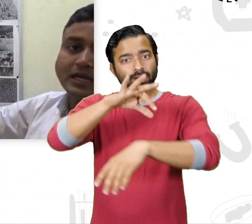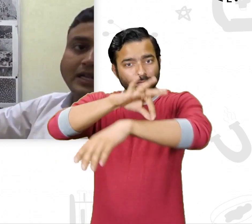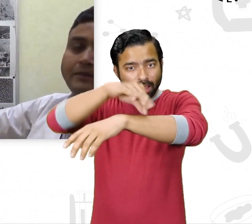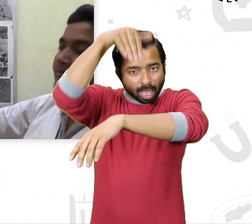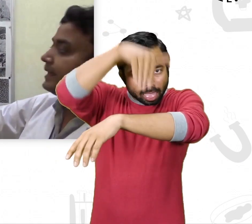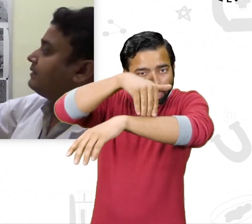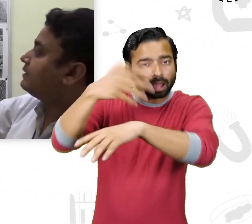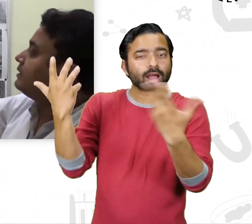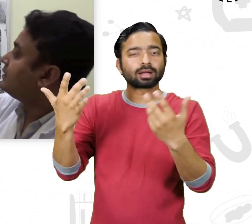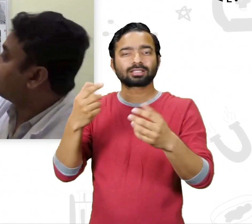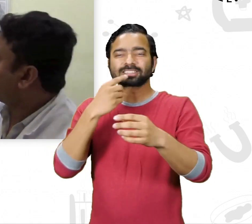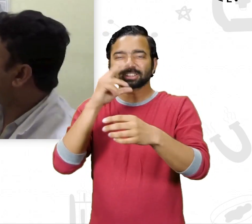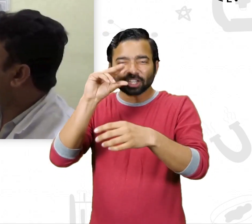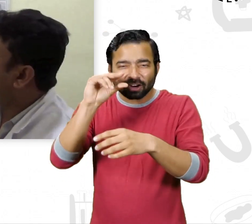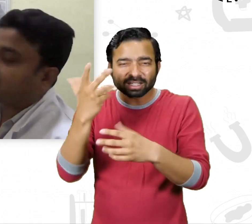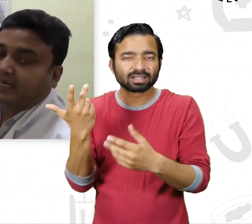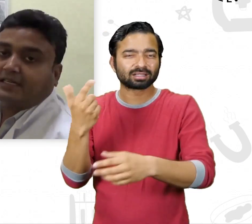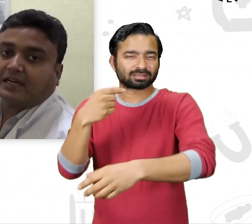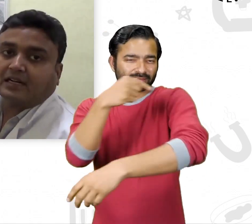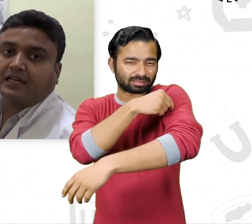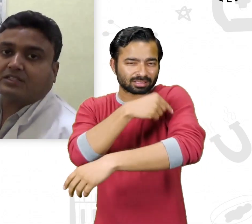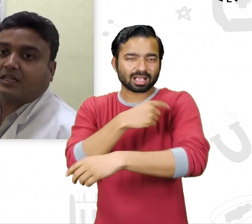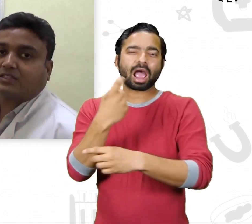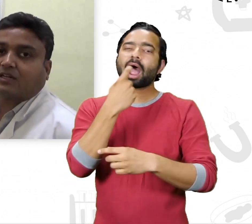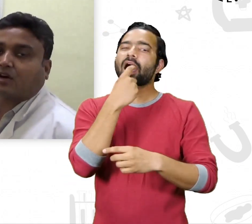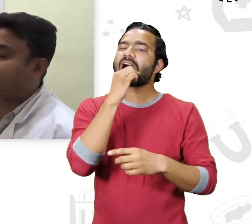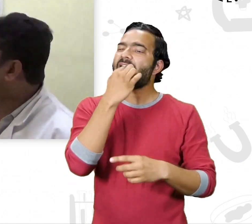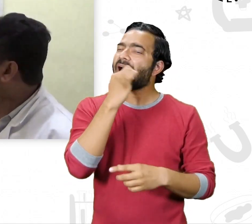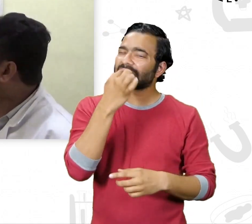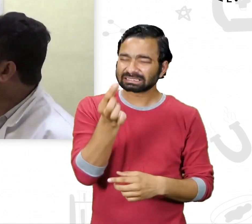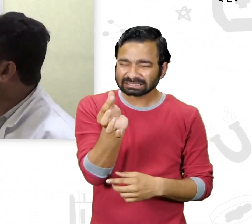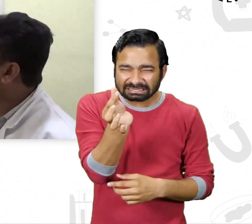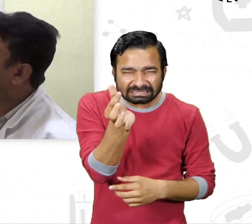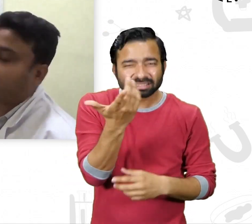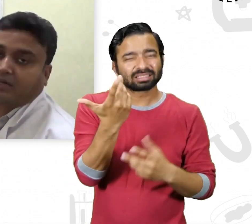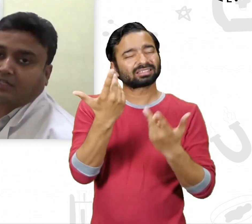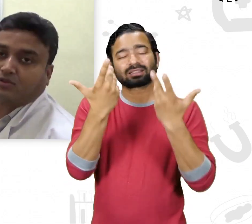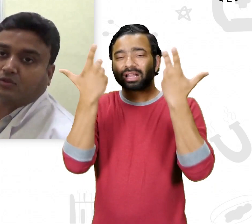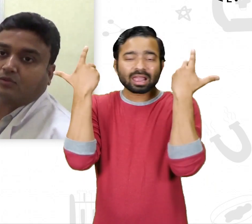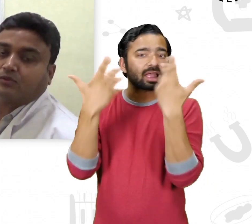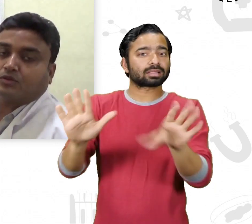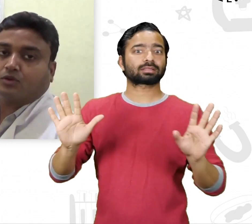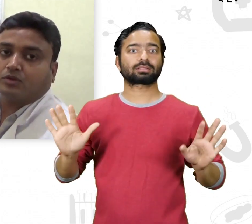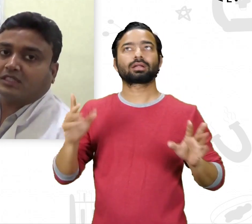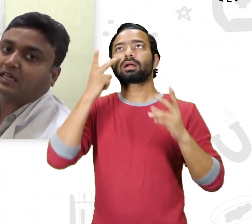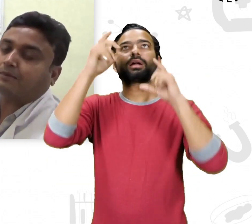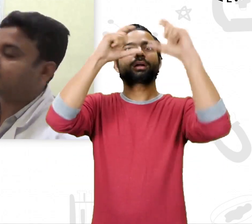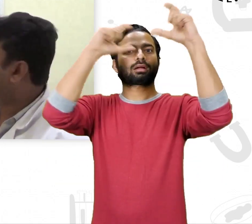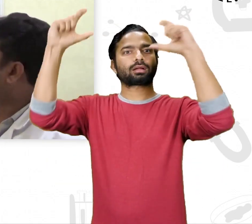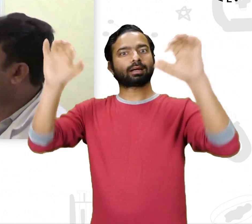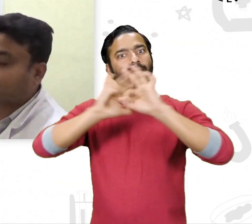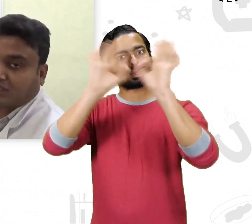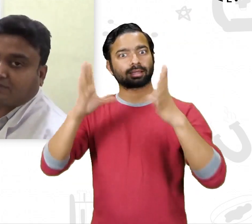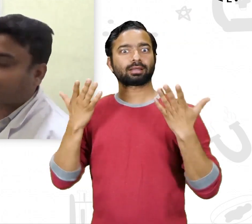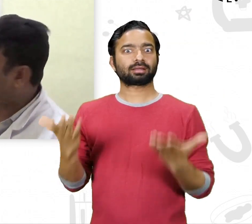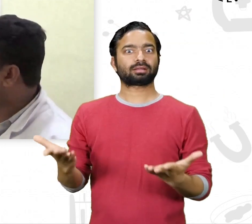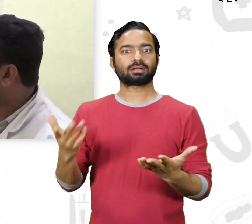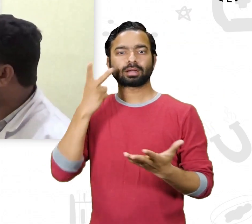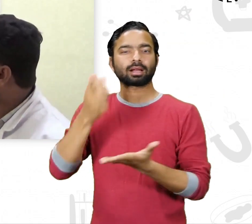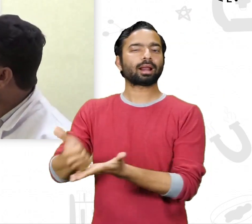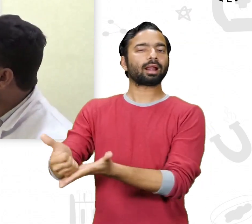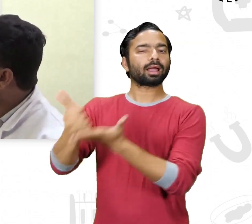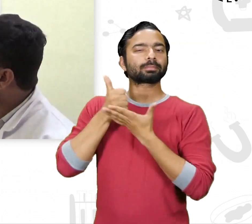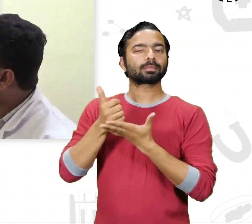you can see the internal structure of a cell or tissue through these samples, through this